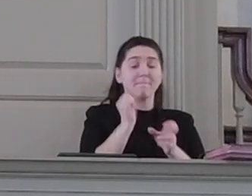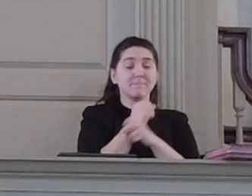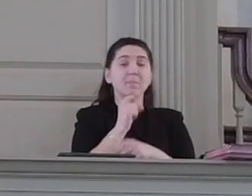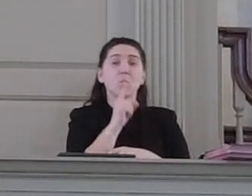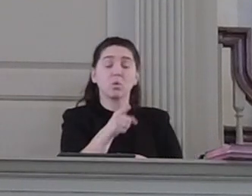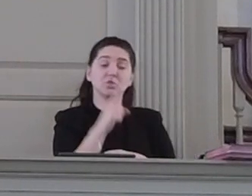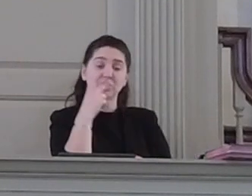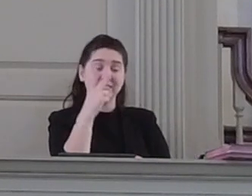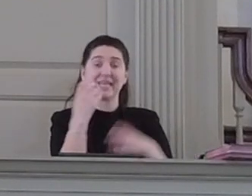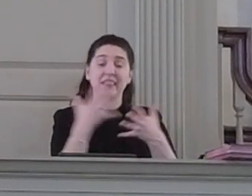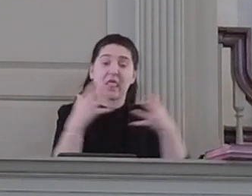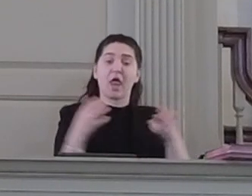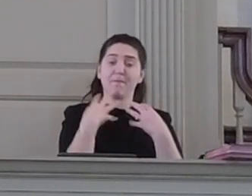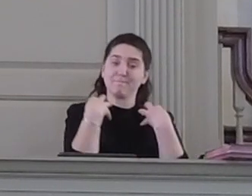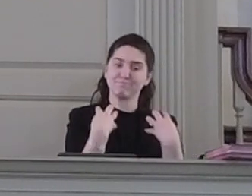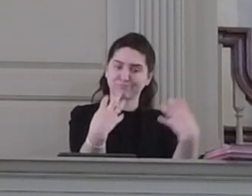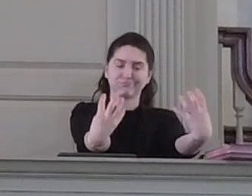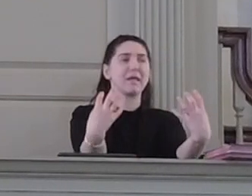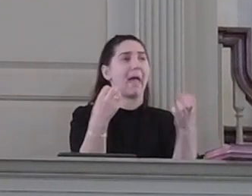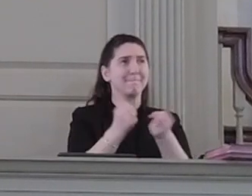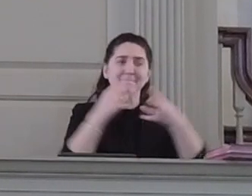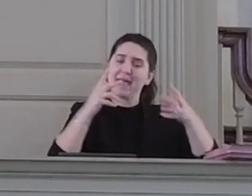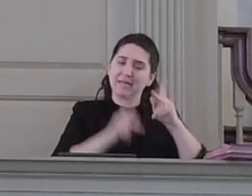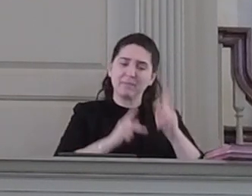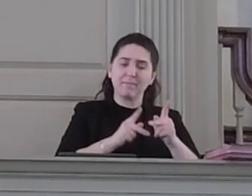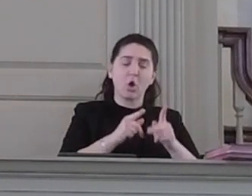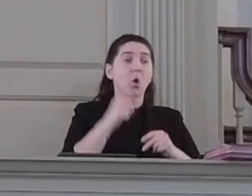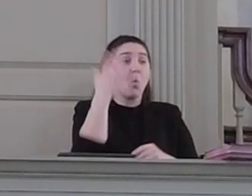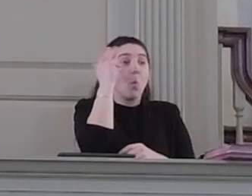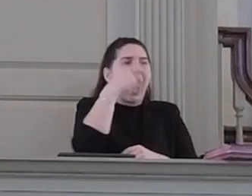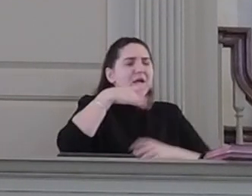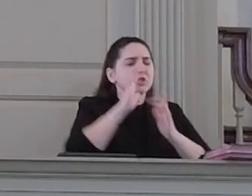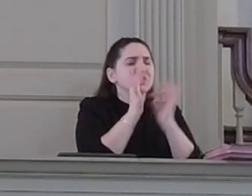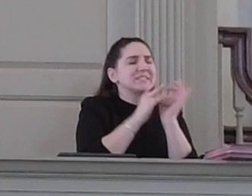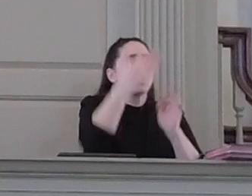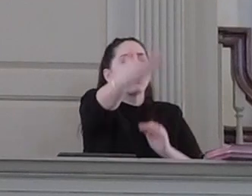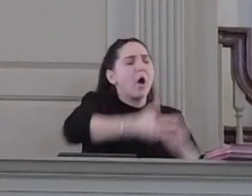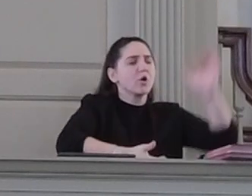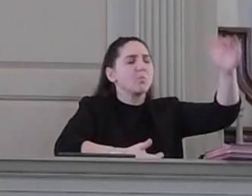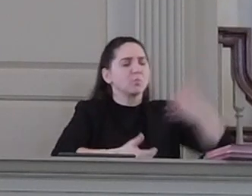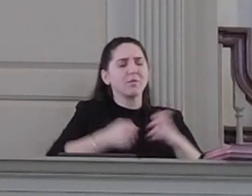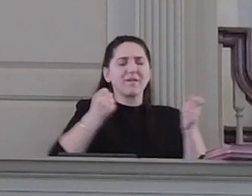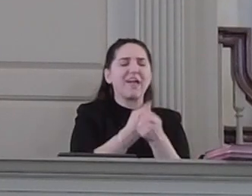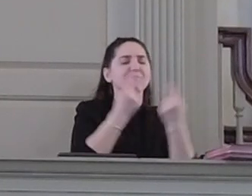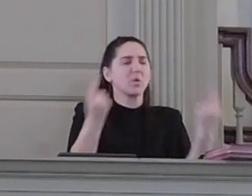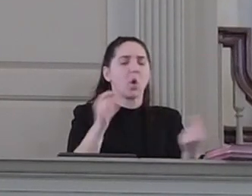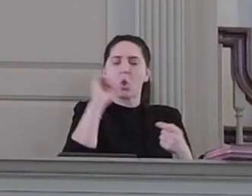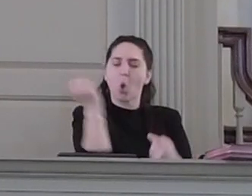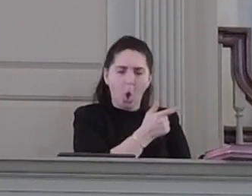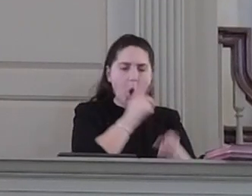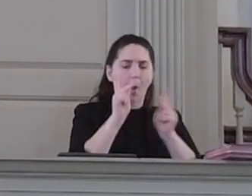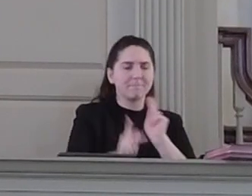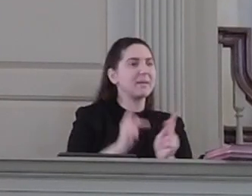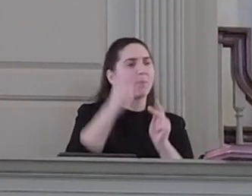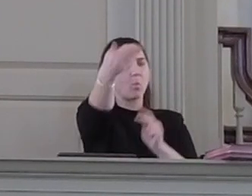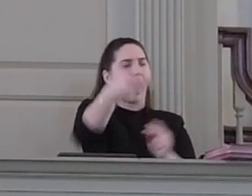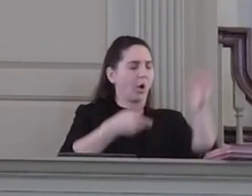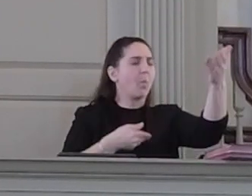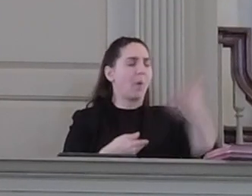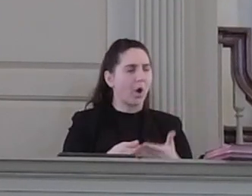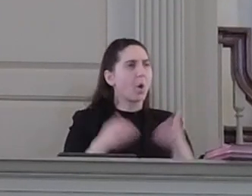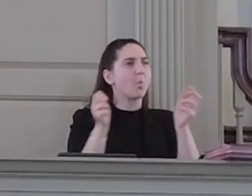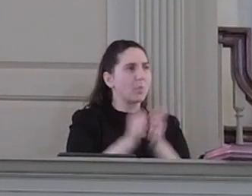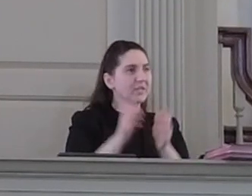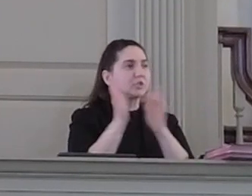up with a lot of people. He welcomed everyone. And that was one of the greatest things about him. When his disciples